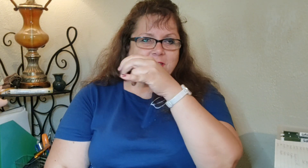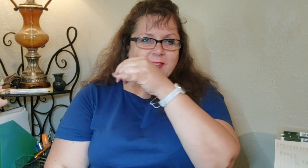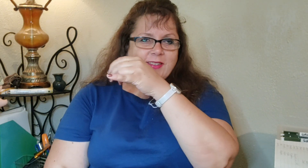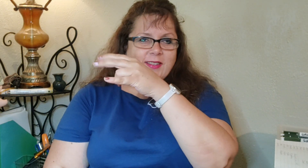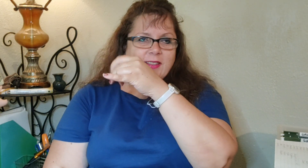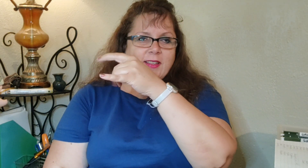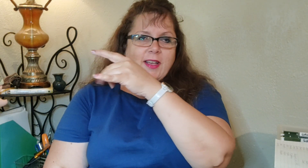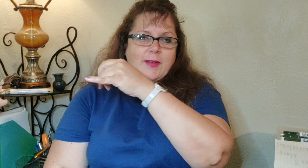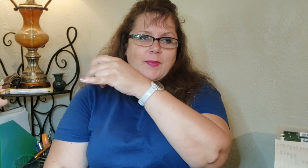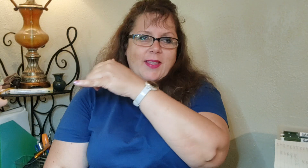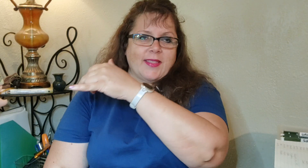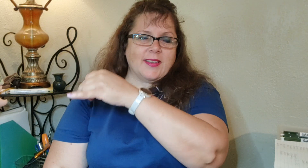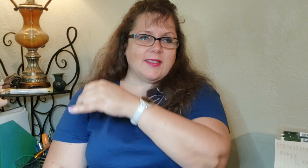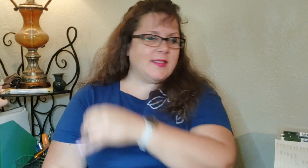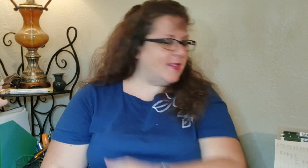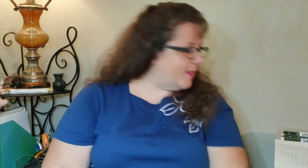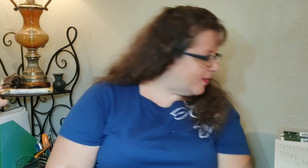So, like this.